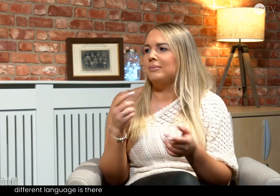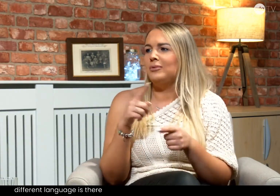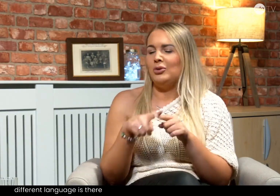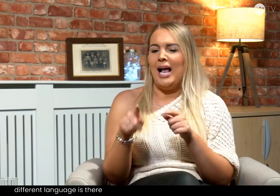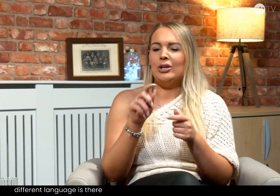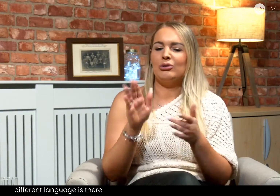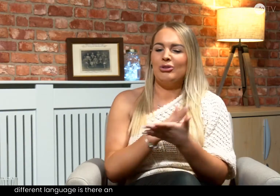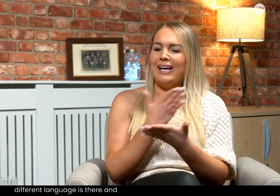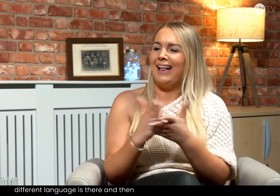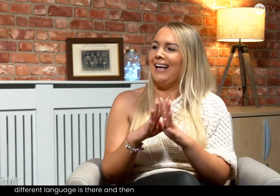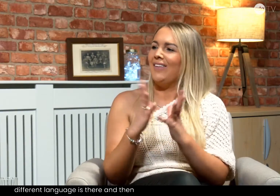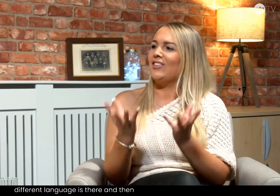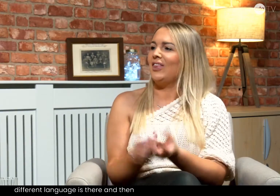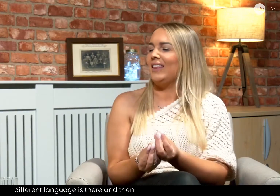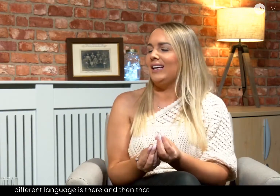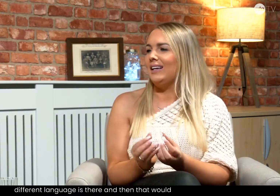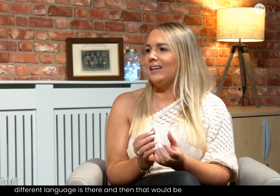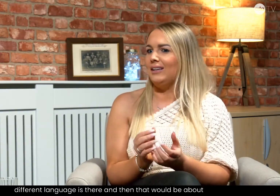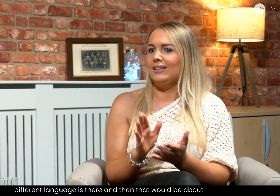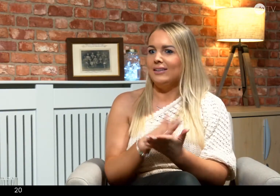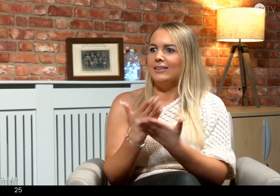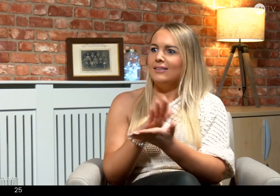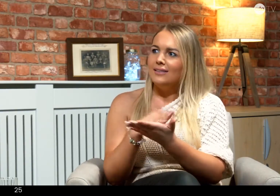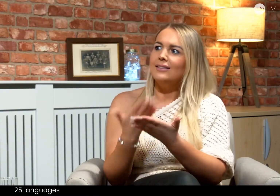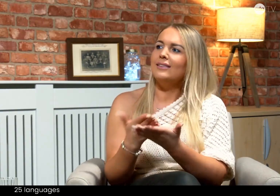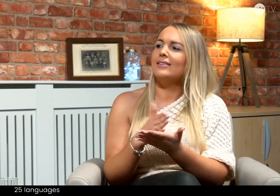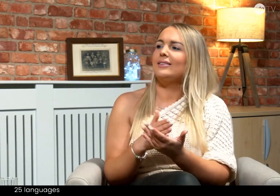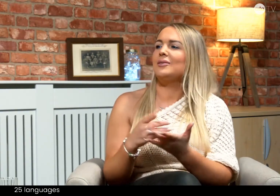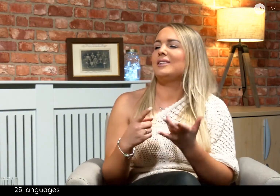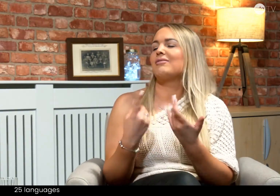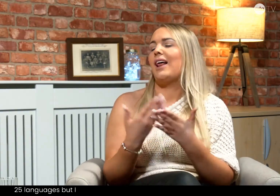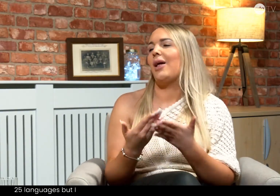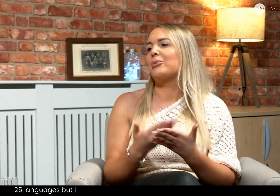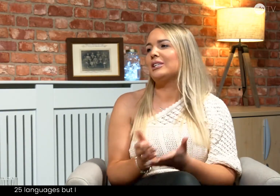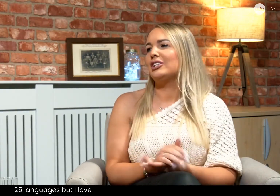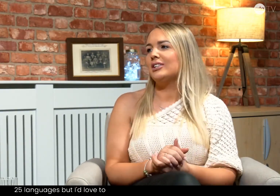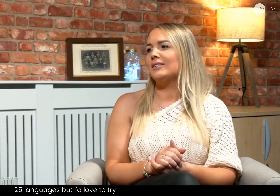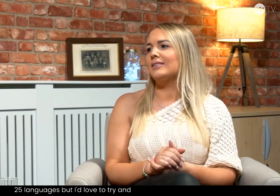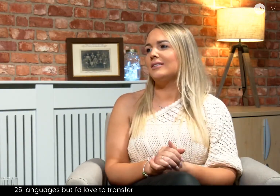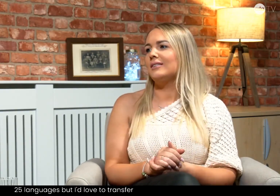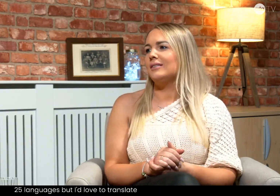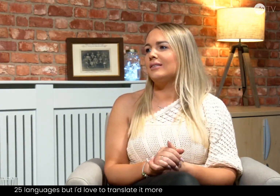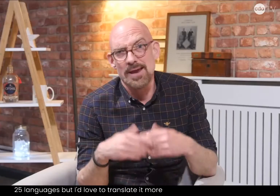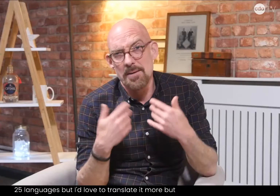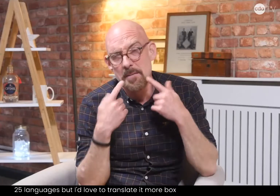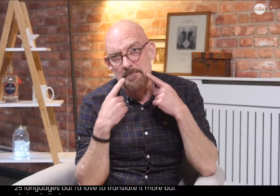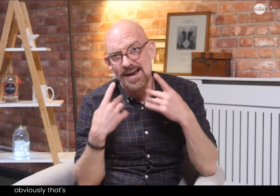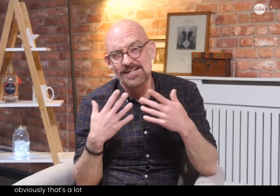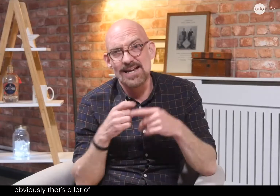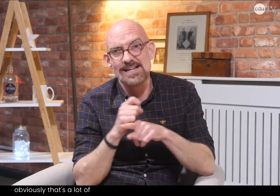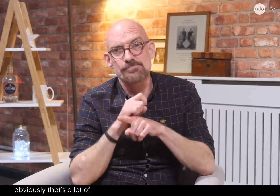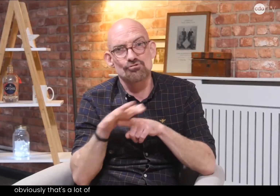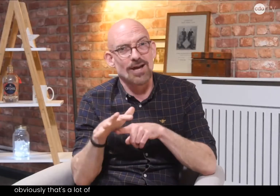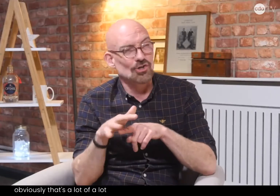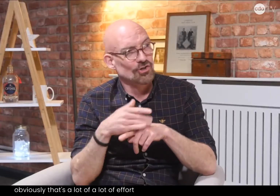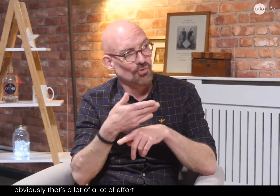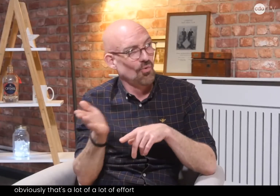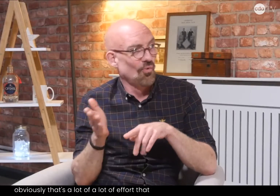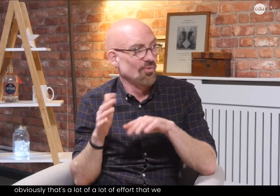that'll be about 25 languages. But I'd love to translate it more, but obviously that's a lot of effort, but we're going to try and get it translated as much